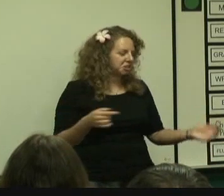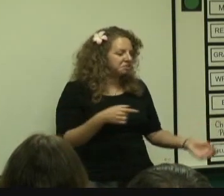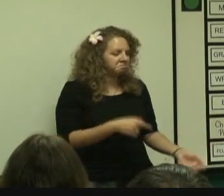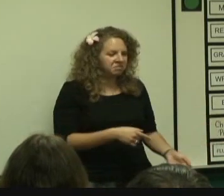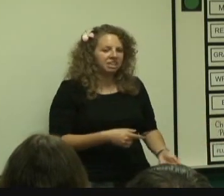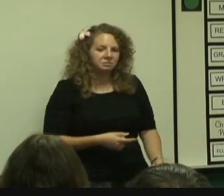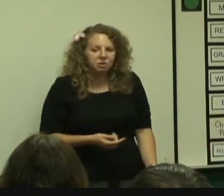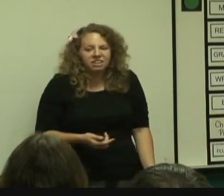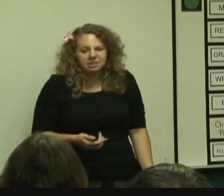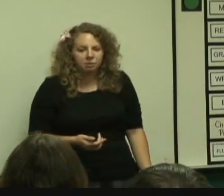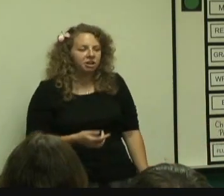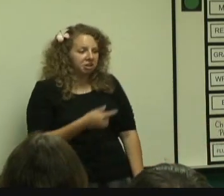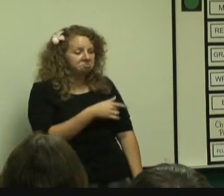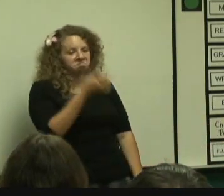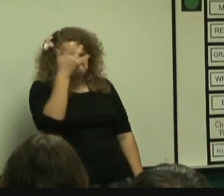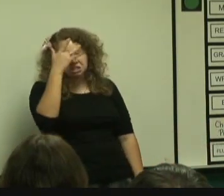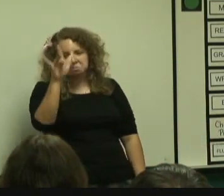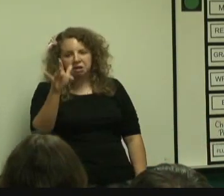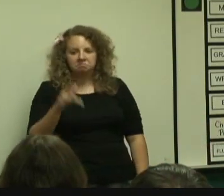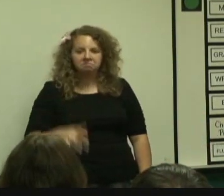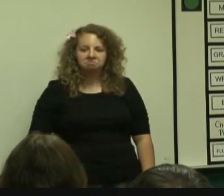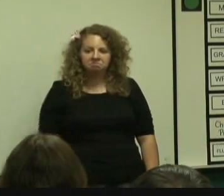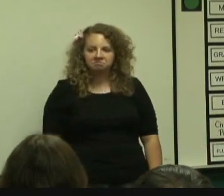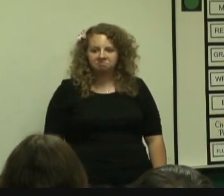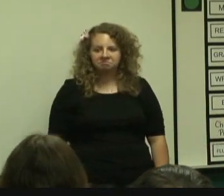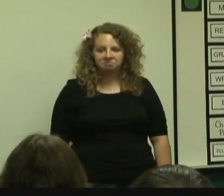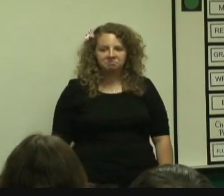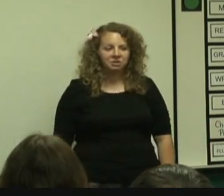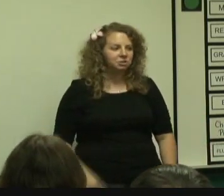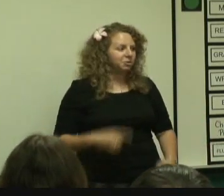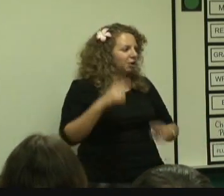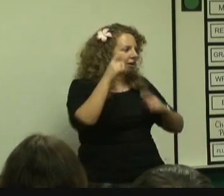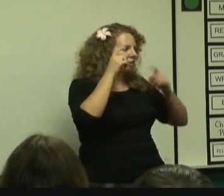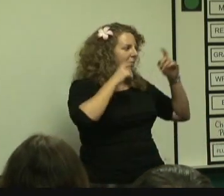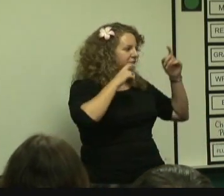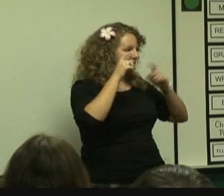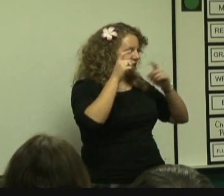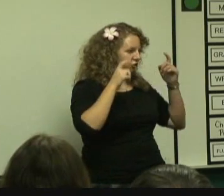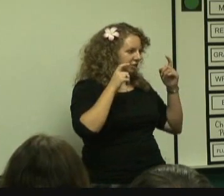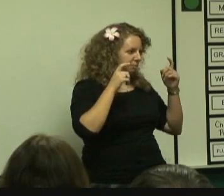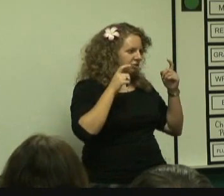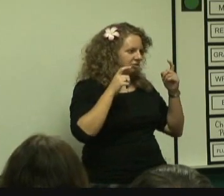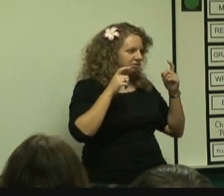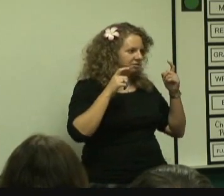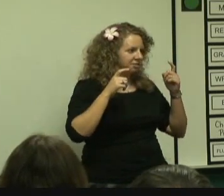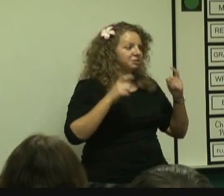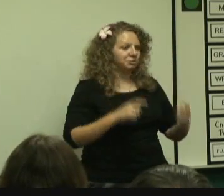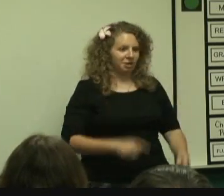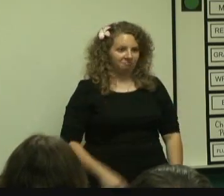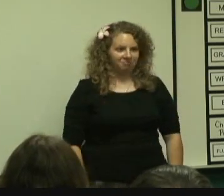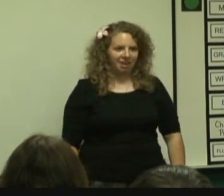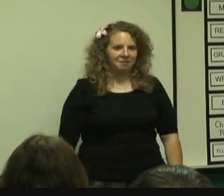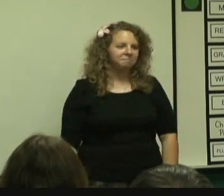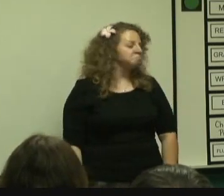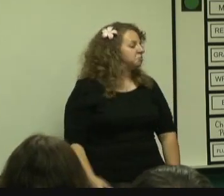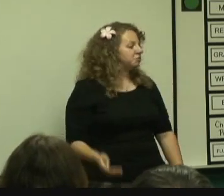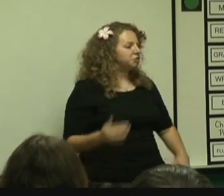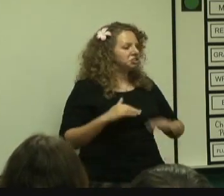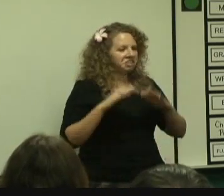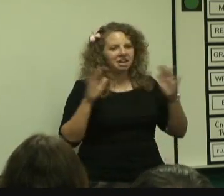like, he's pretty smart, you know, smart. So it's all about your facial expression. So, okay? So if we're just